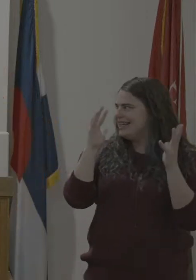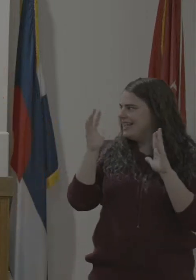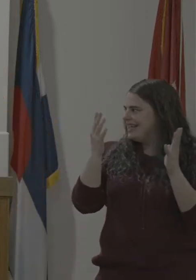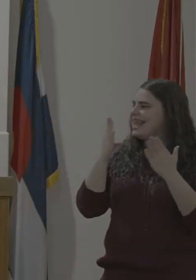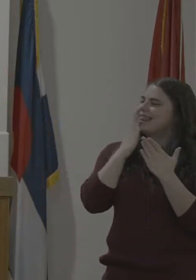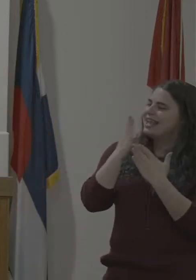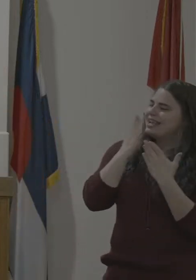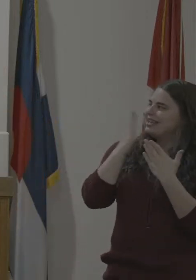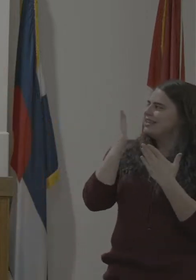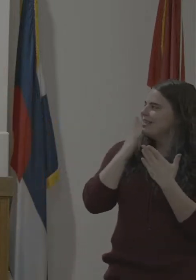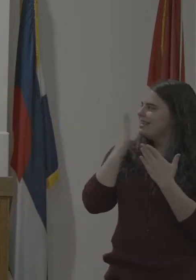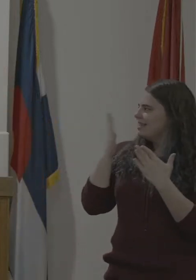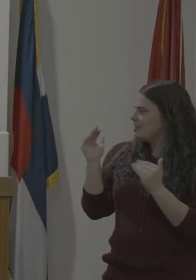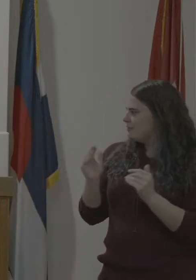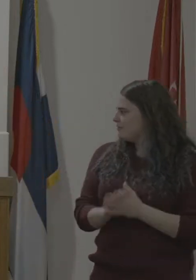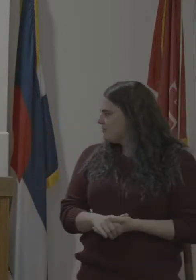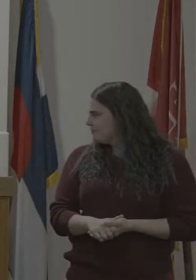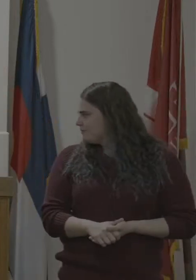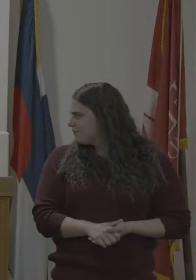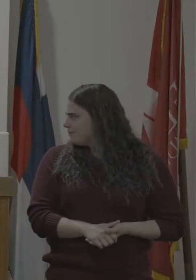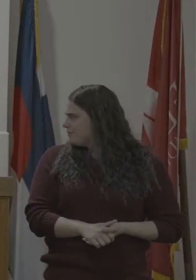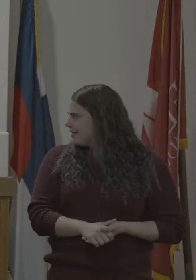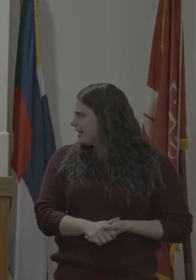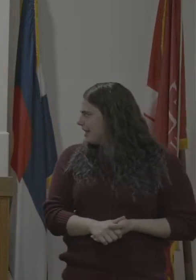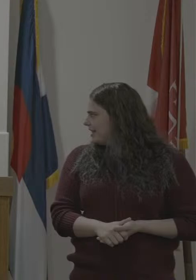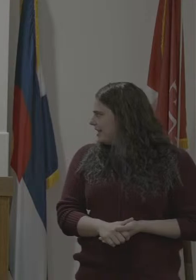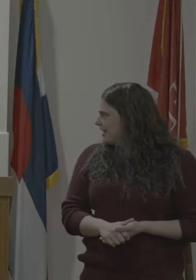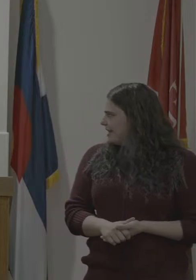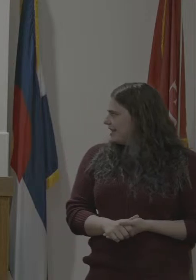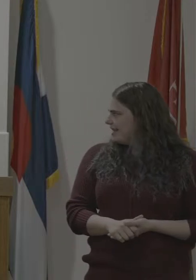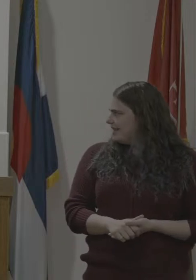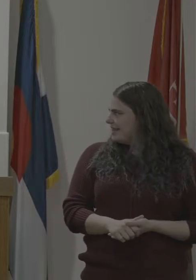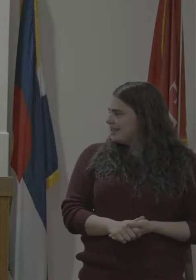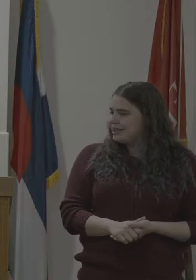Thank you. There you go.